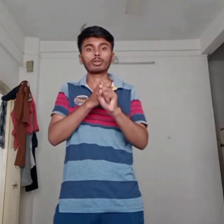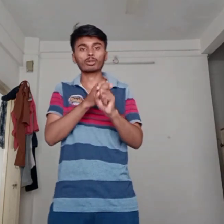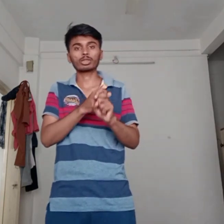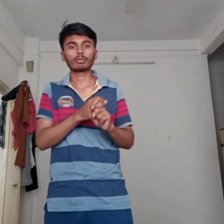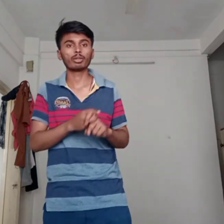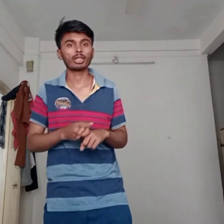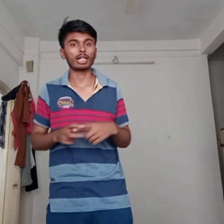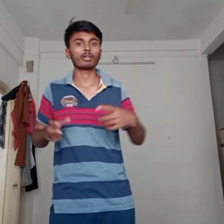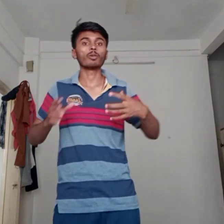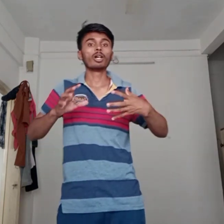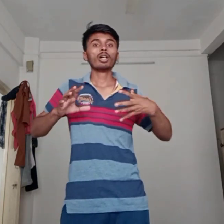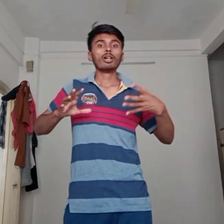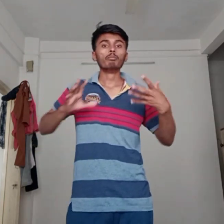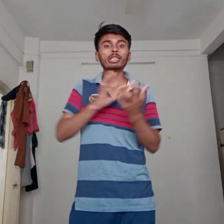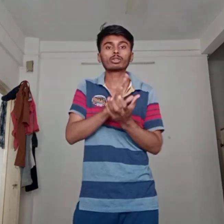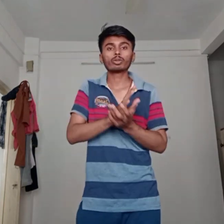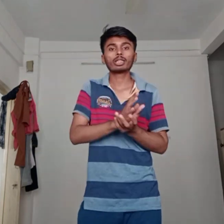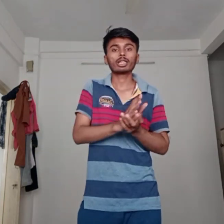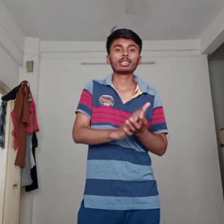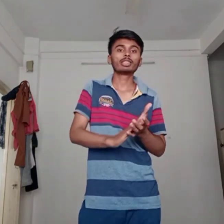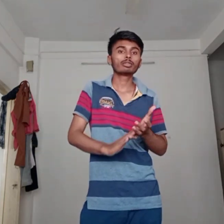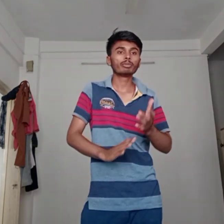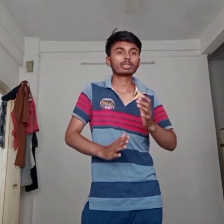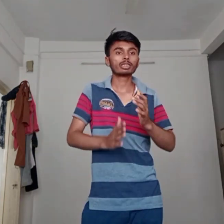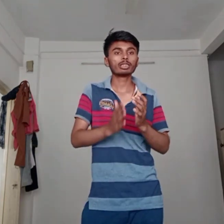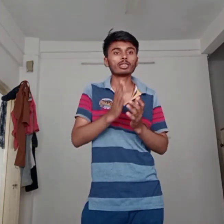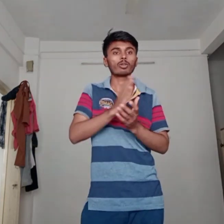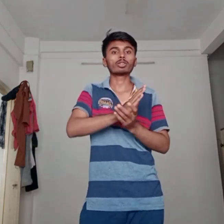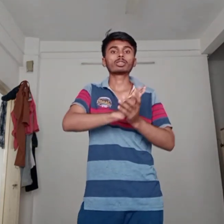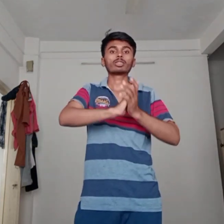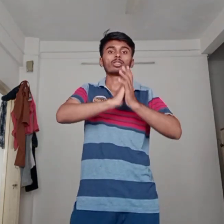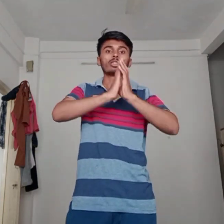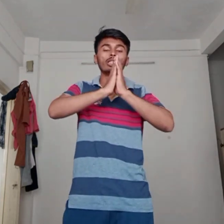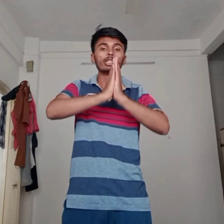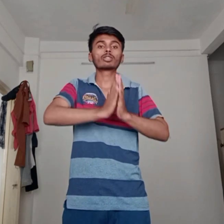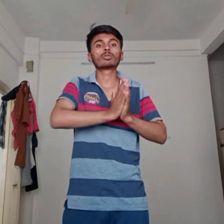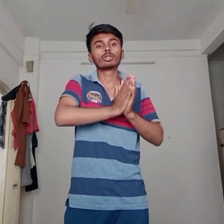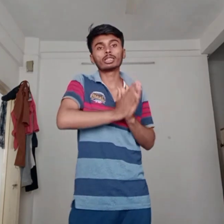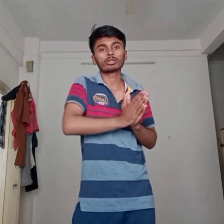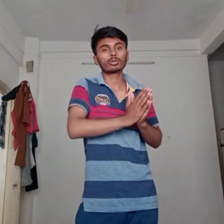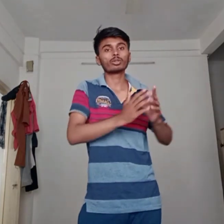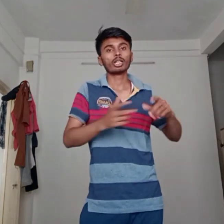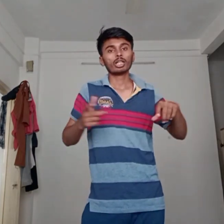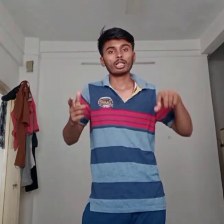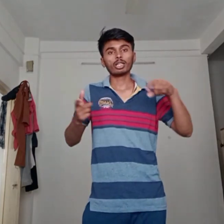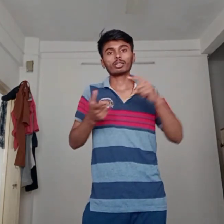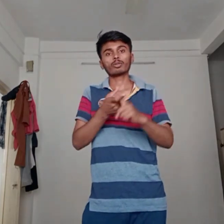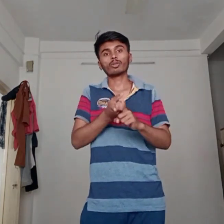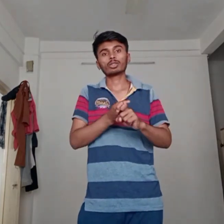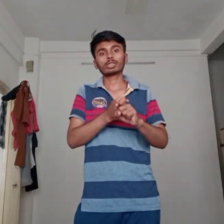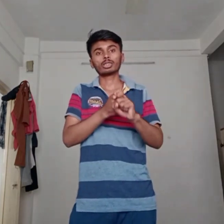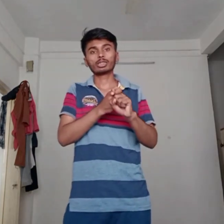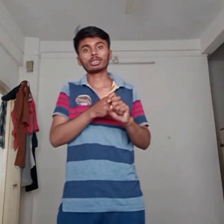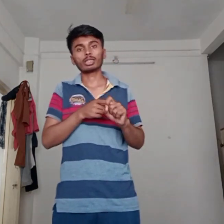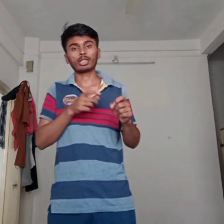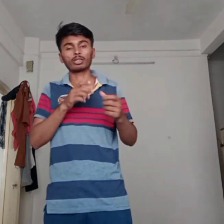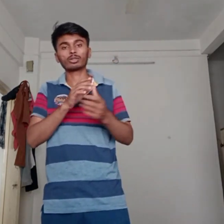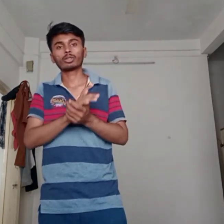dioxide blood are mixed together, and this mixing cause leads to death. So heart walls disease are also there.